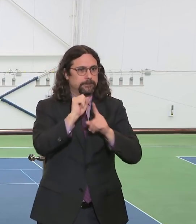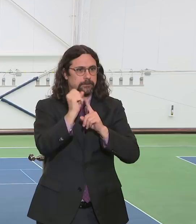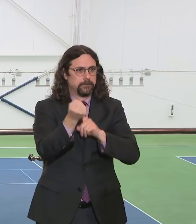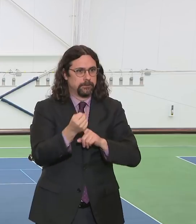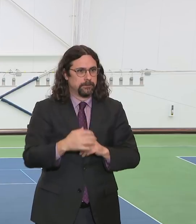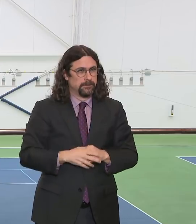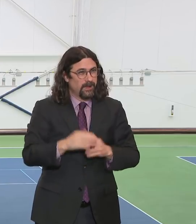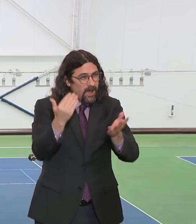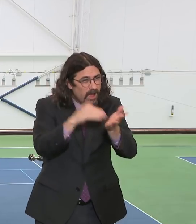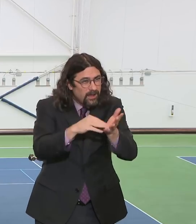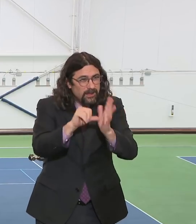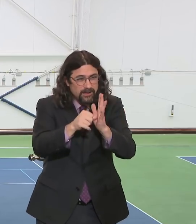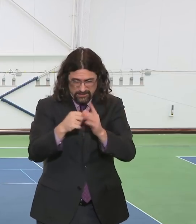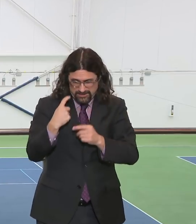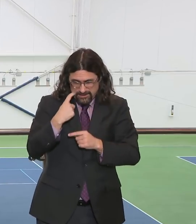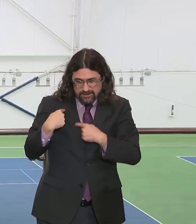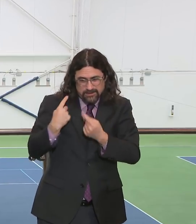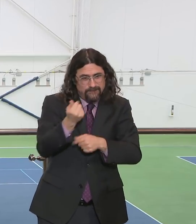that's going to mean lives will be saved.